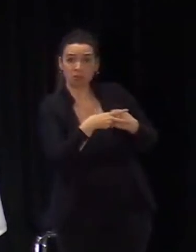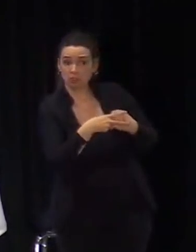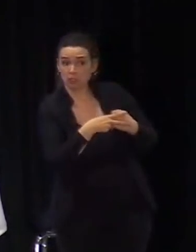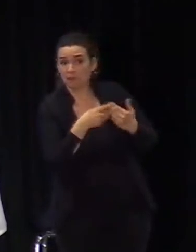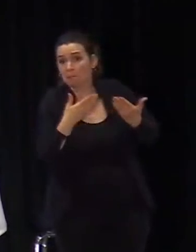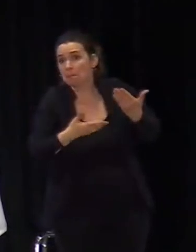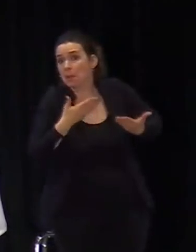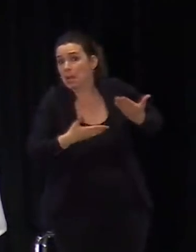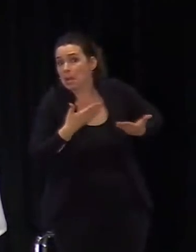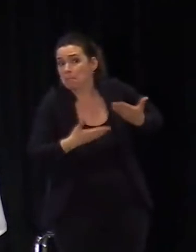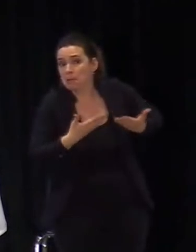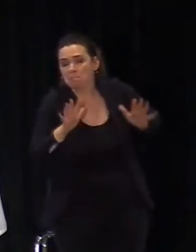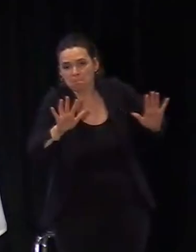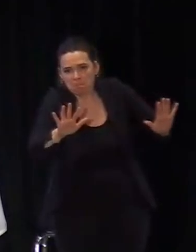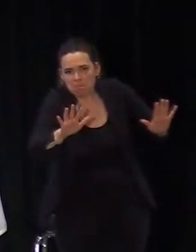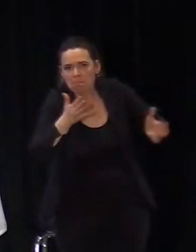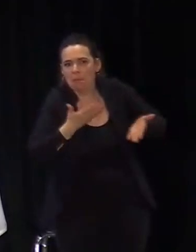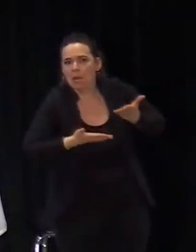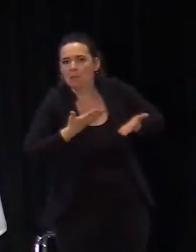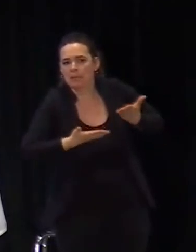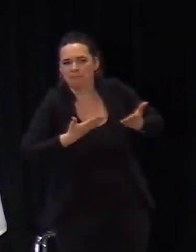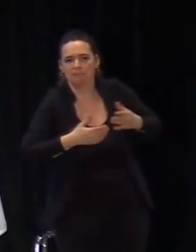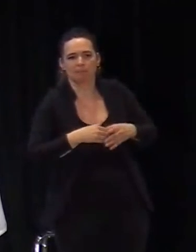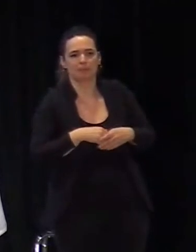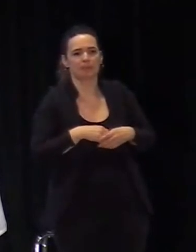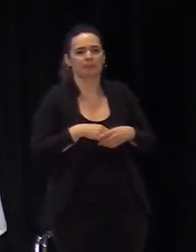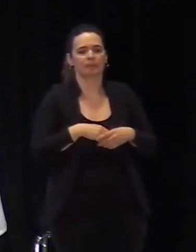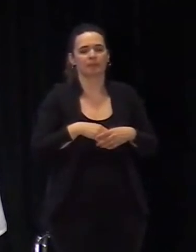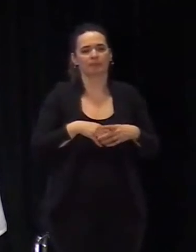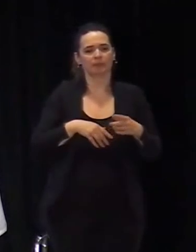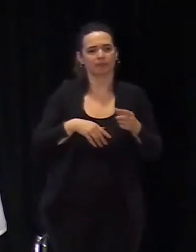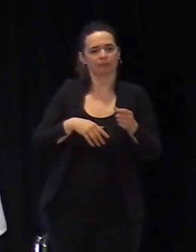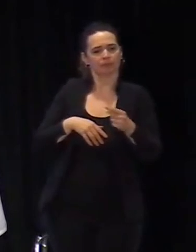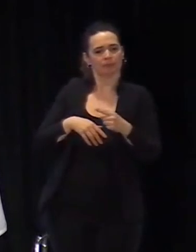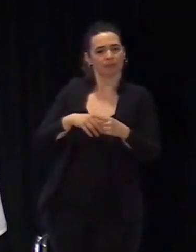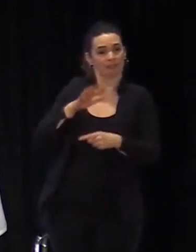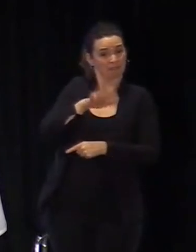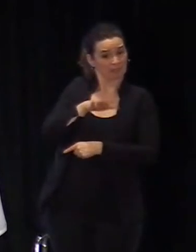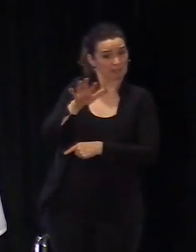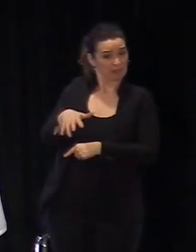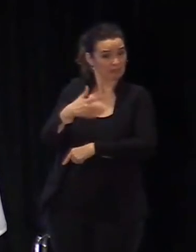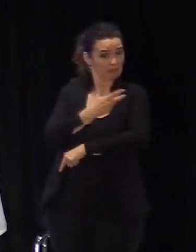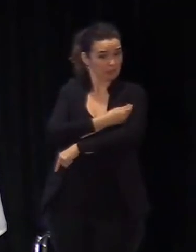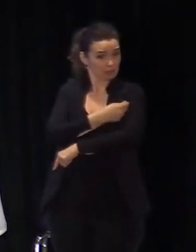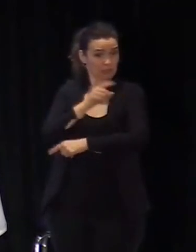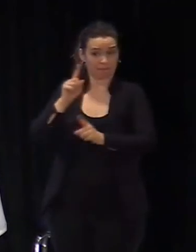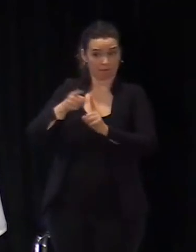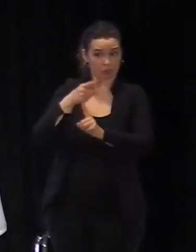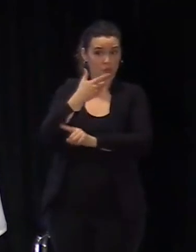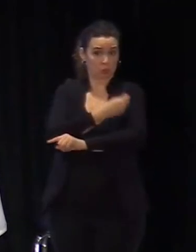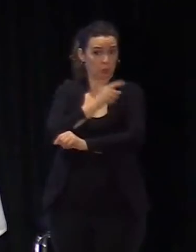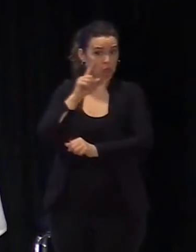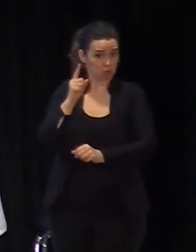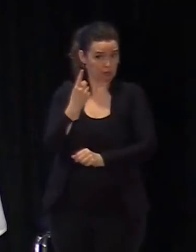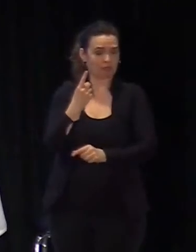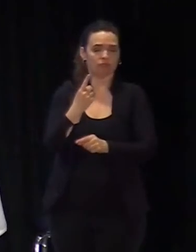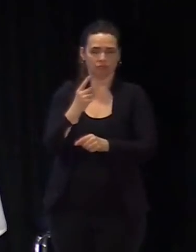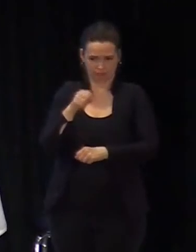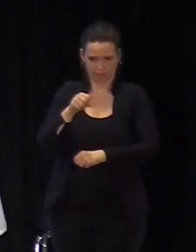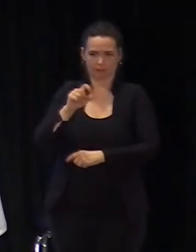week. That 55,000 is all first doses, right? That's not correct. First doses. I just want to